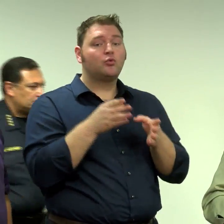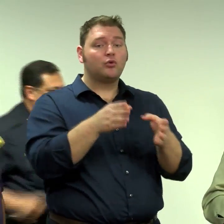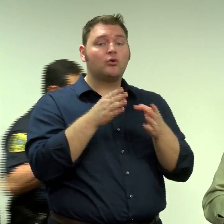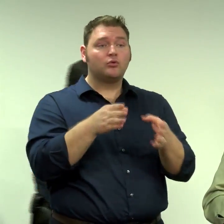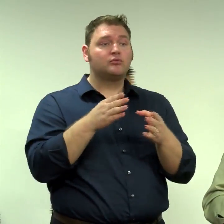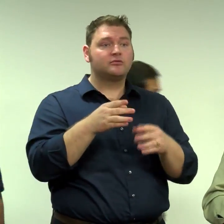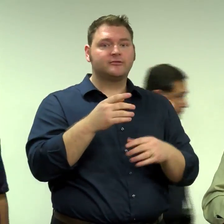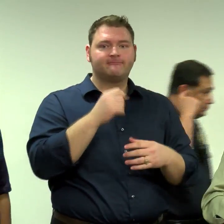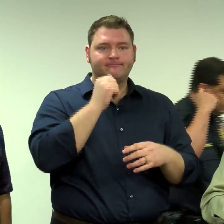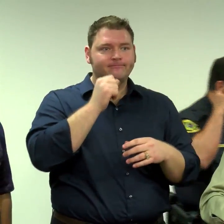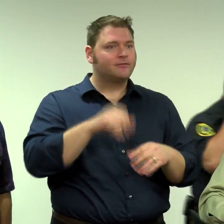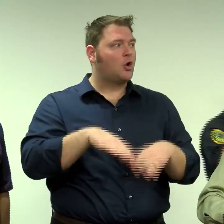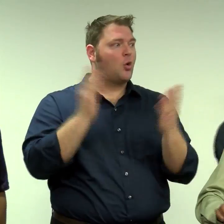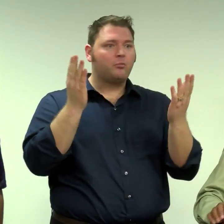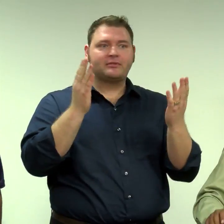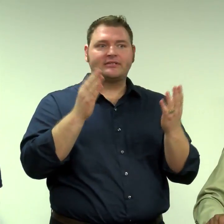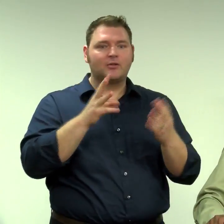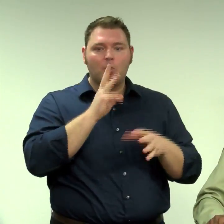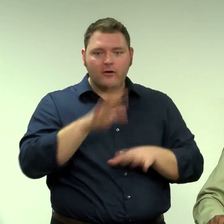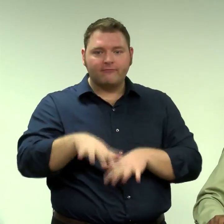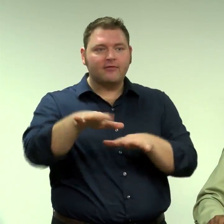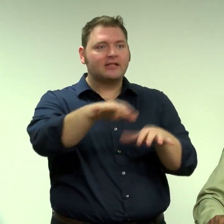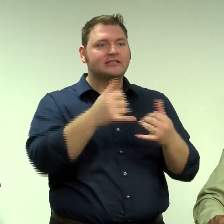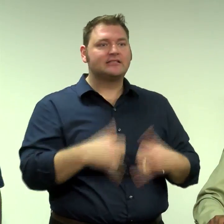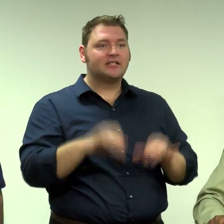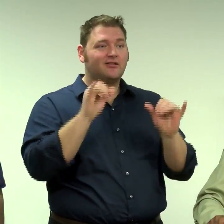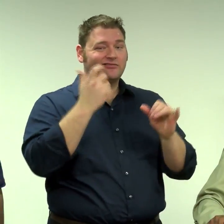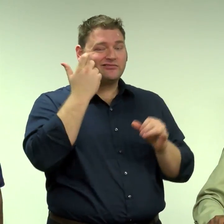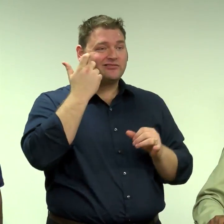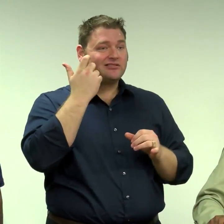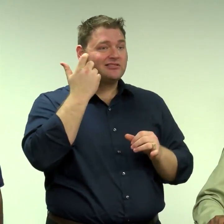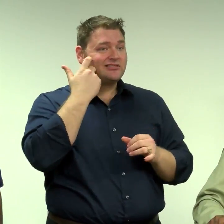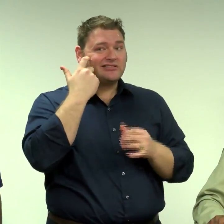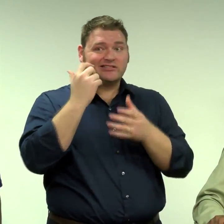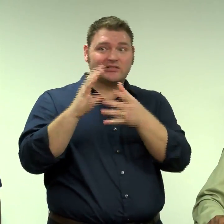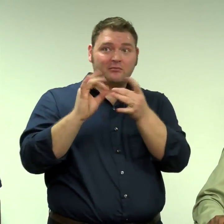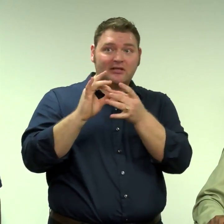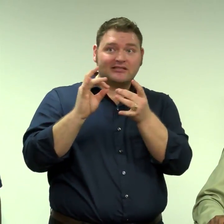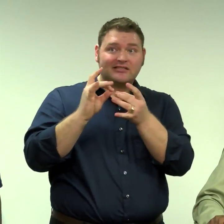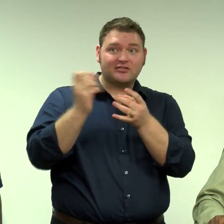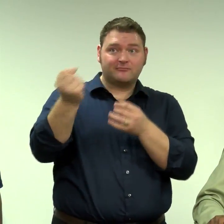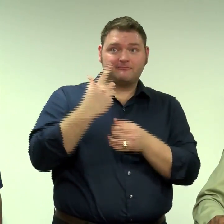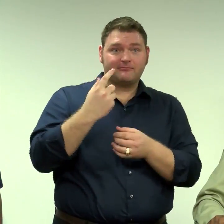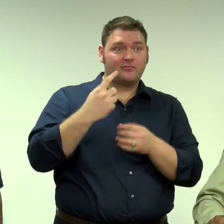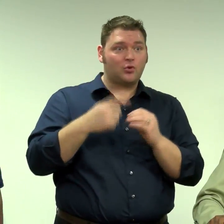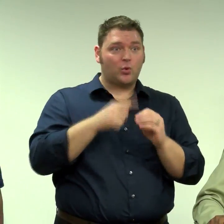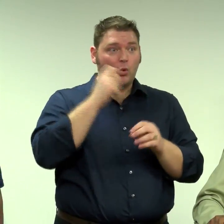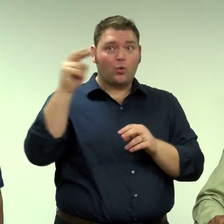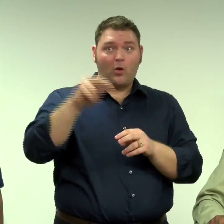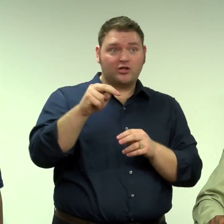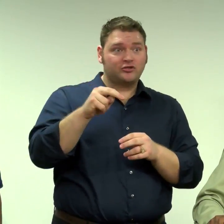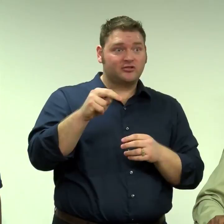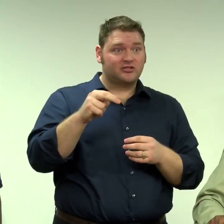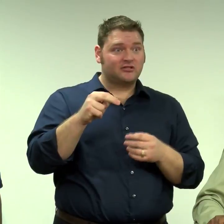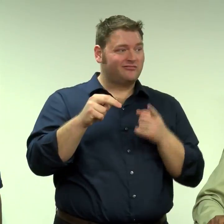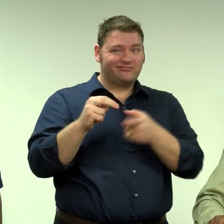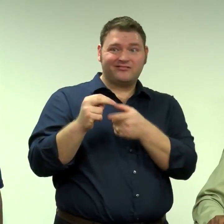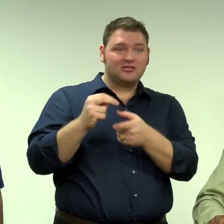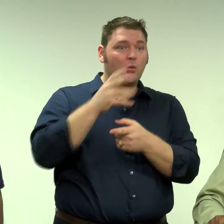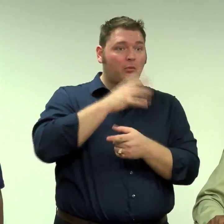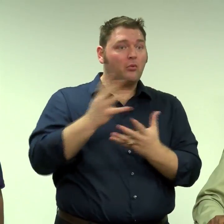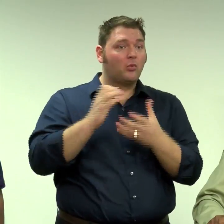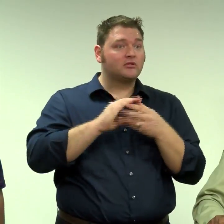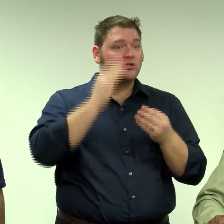on opening. Yes. I just Yes. got a message from someone who's watching this press Yes. conference. She wants to know, is there any word of those